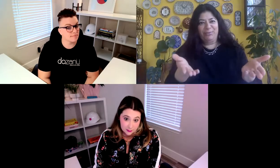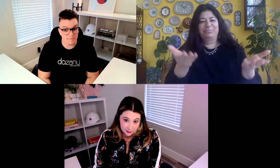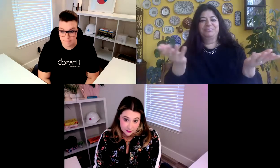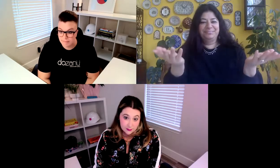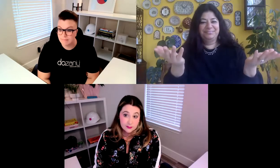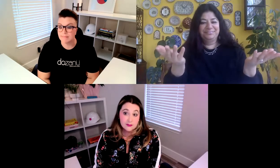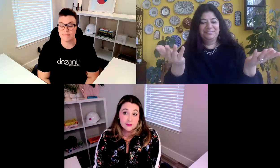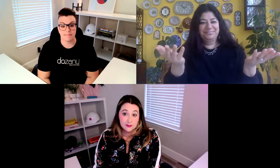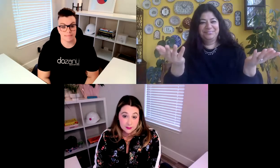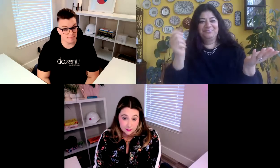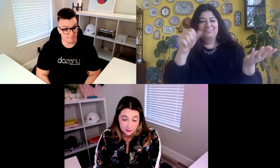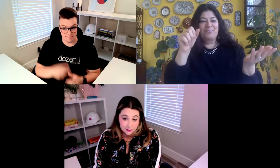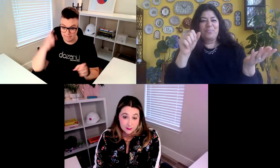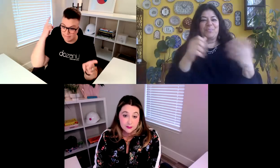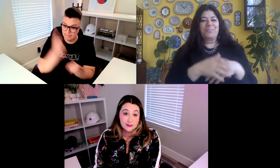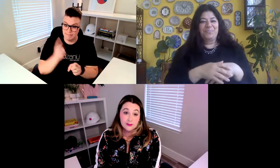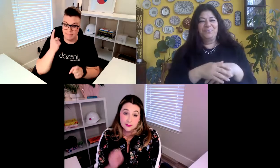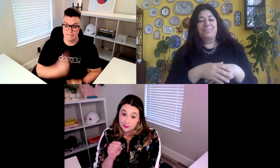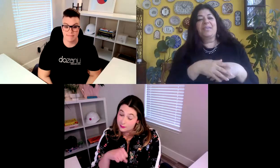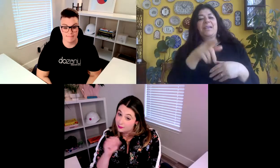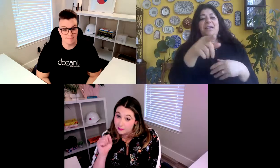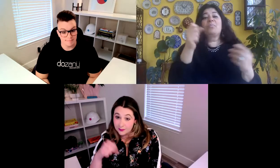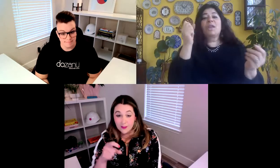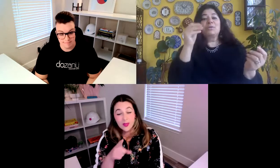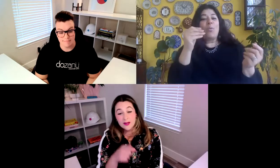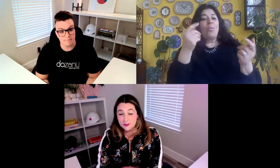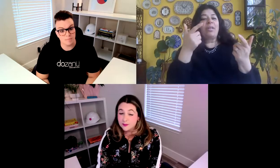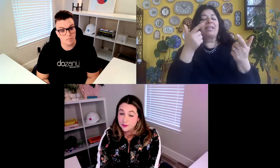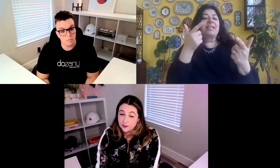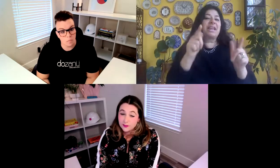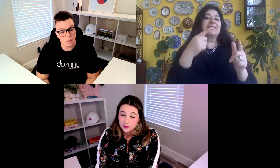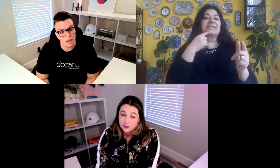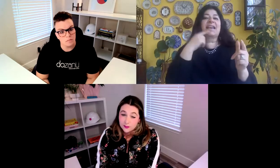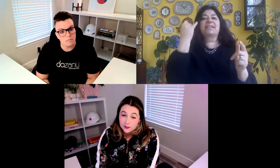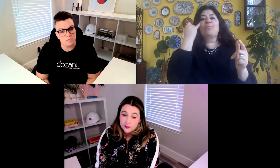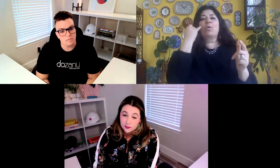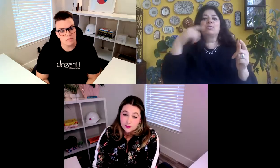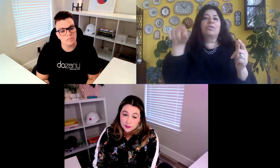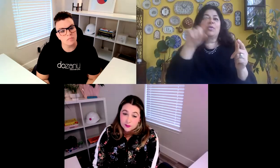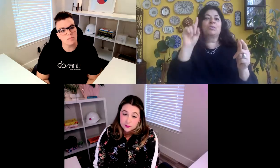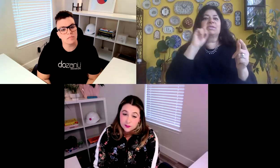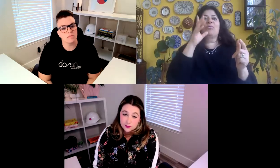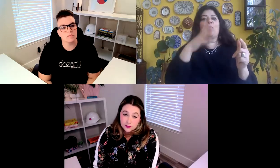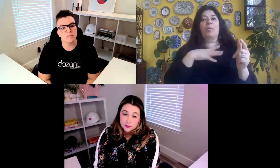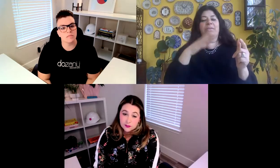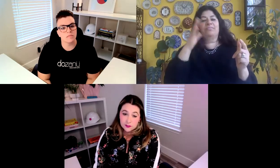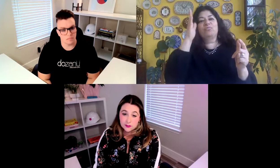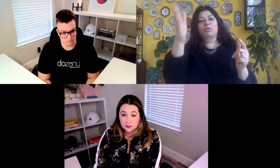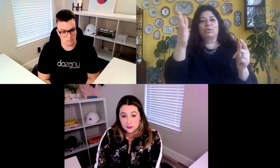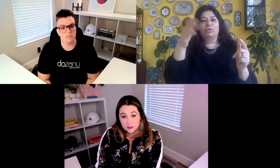know, there's a rich resource of information there. So how wonderful. This is Catherine and Michelle is wondering. Yes,